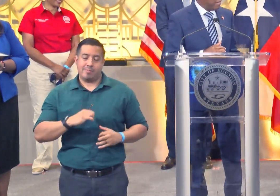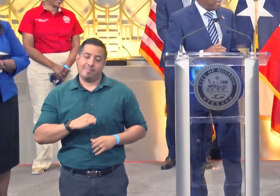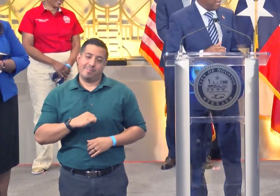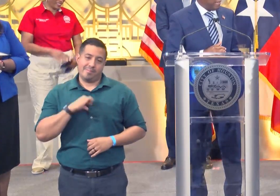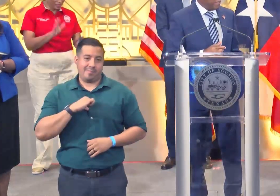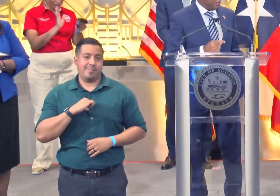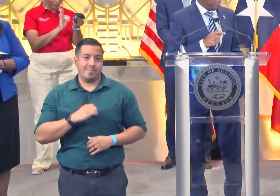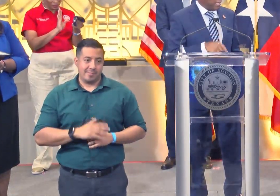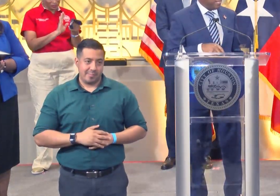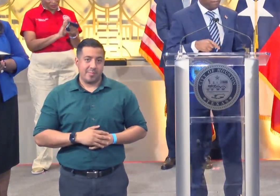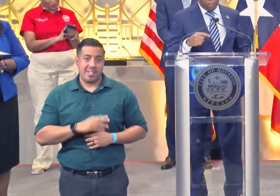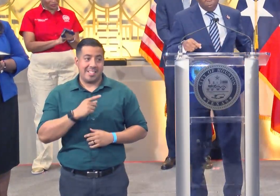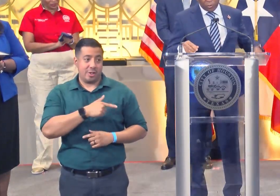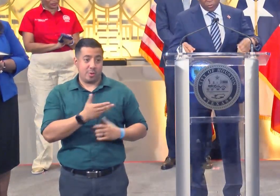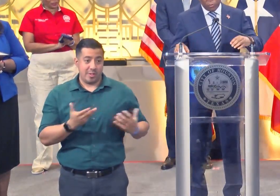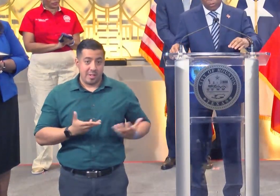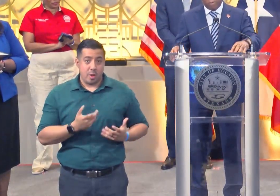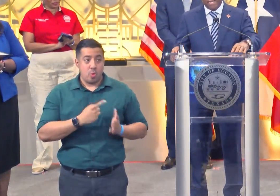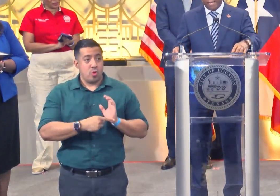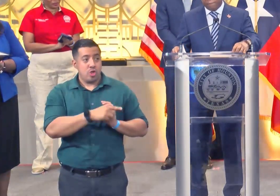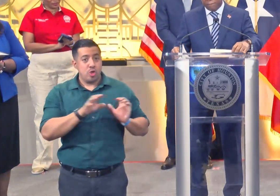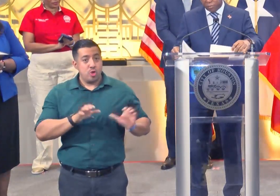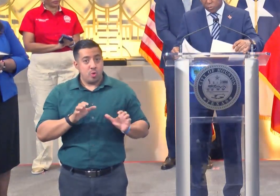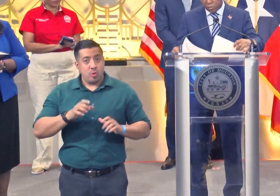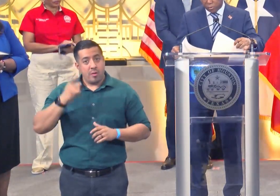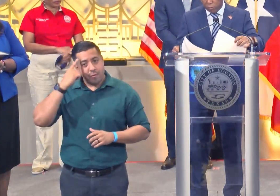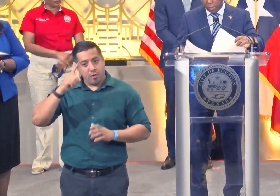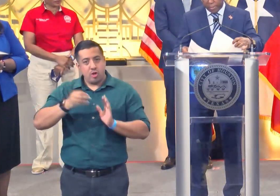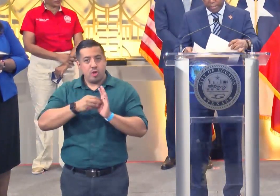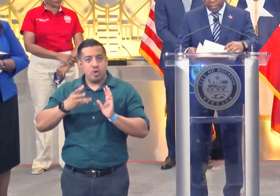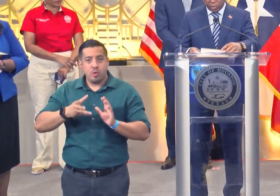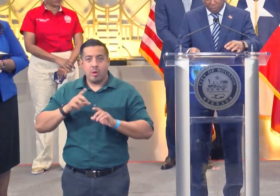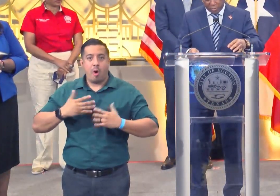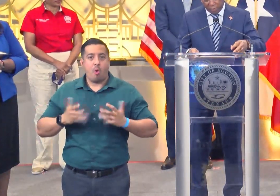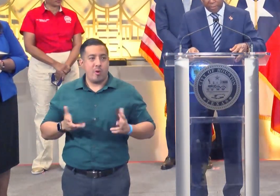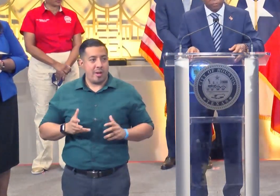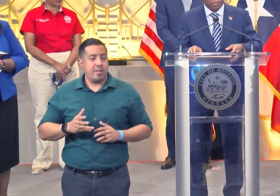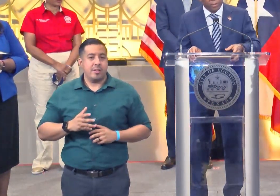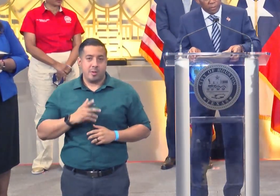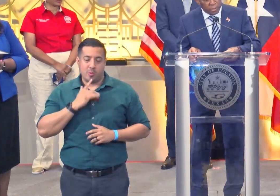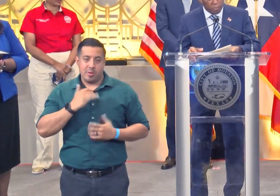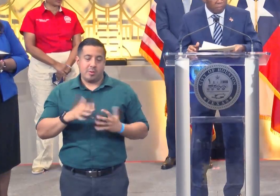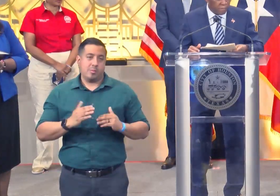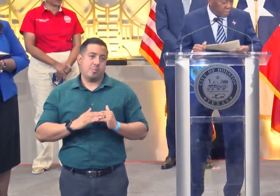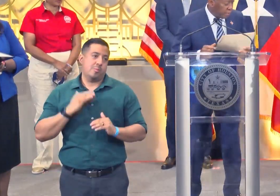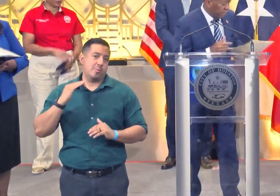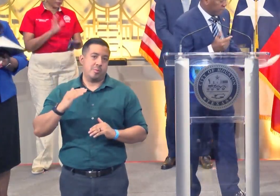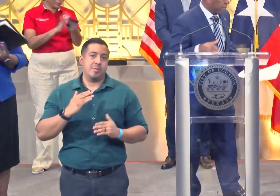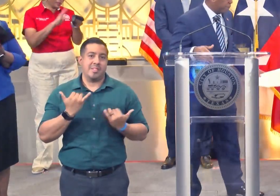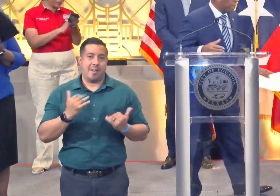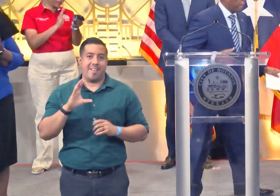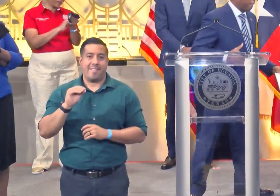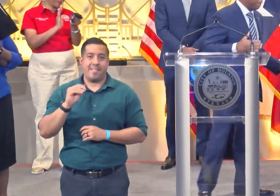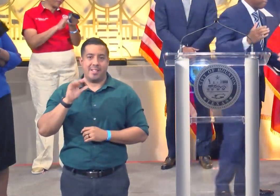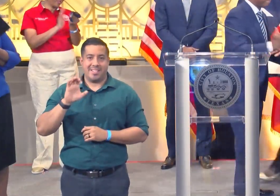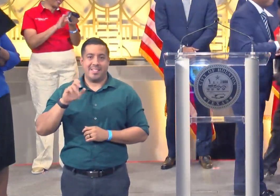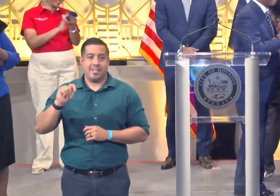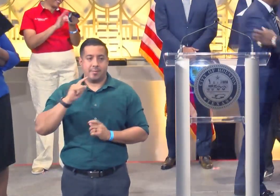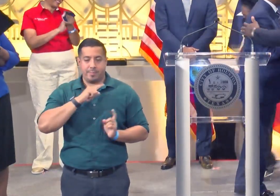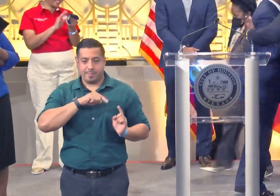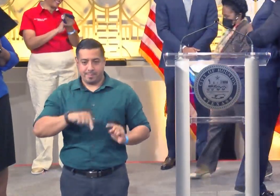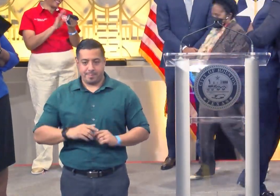proud. And then you're here, and what you're doing on behalf of students already speaks volumes. Ladies and gentlemen, 50. All right.